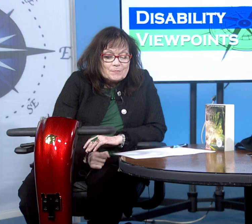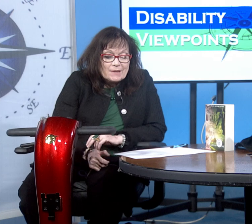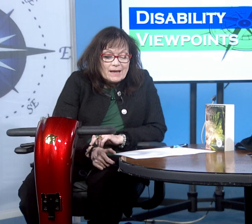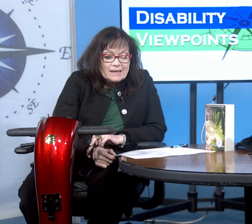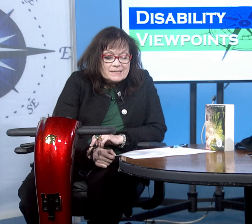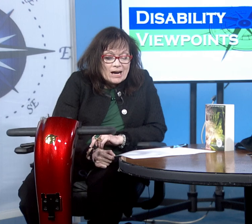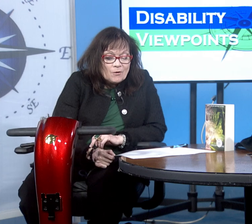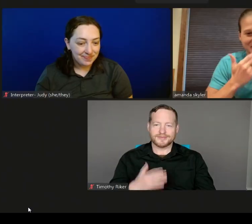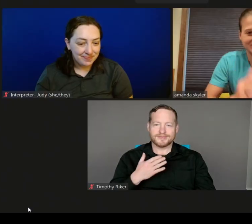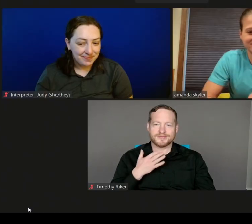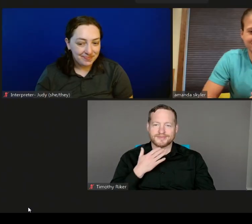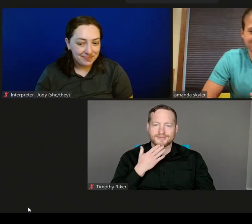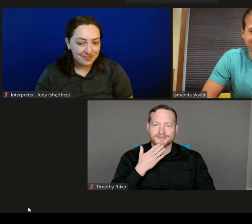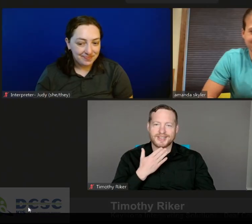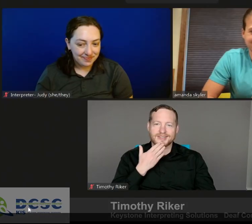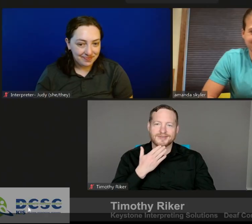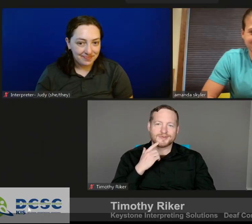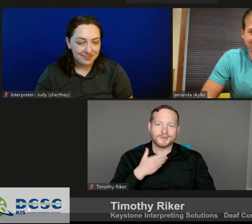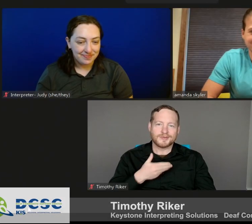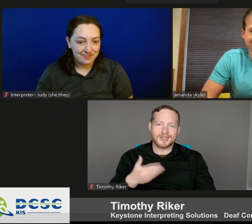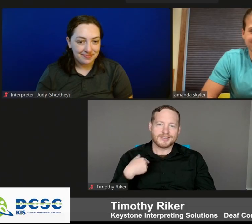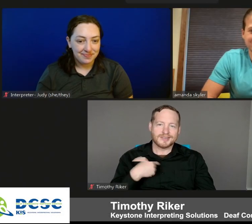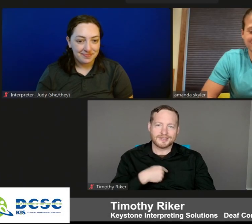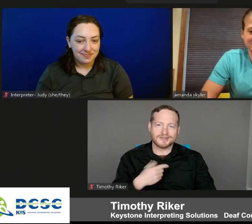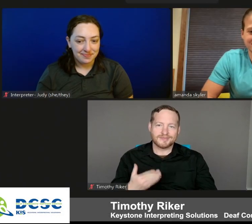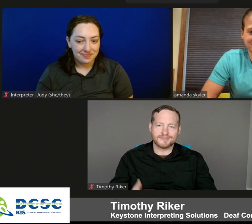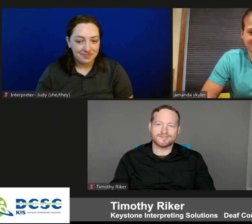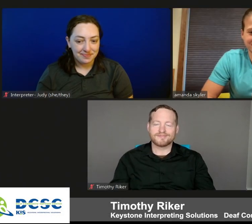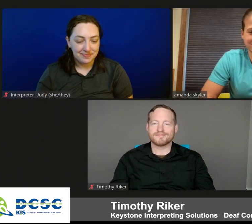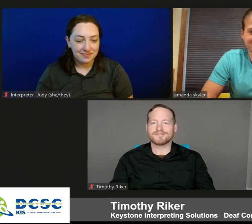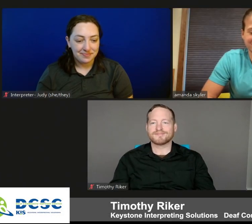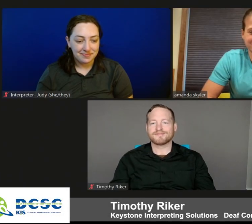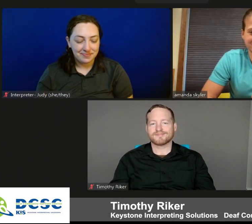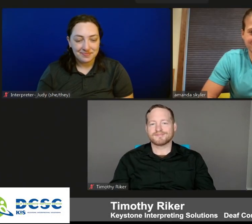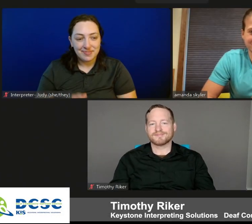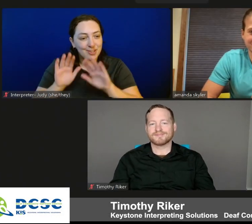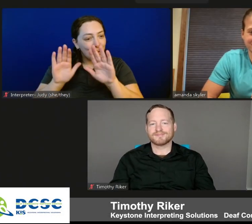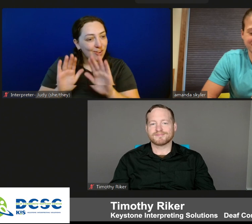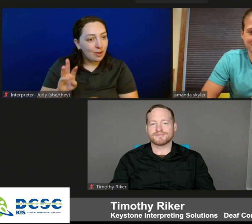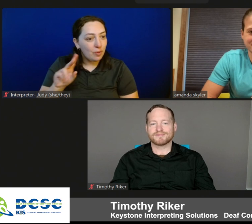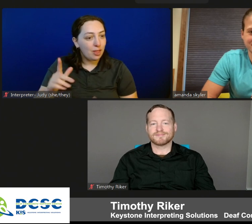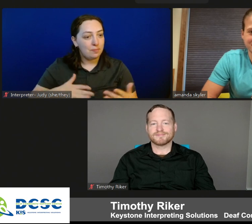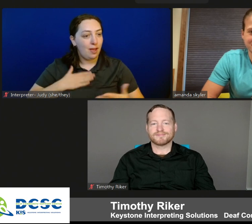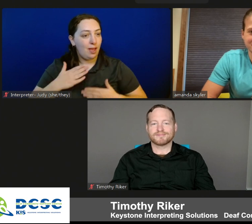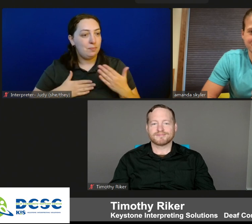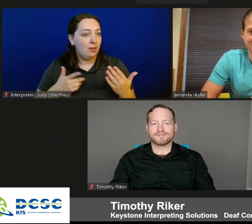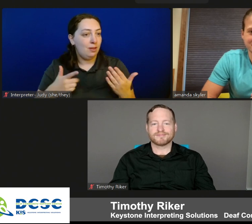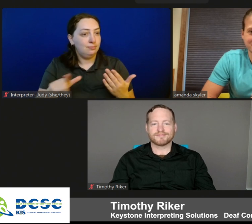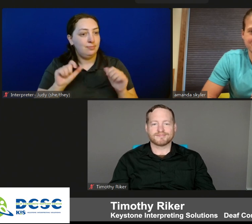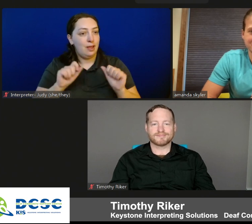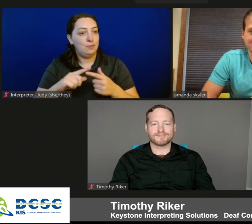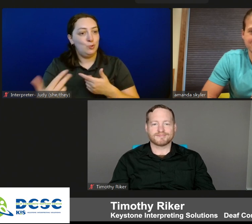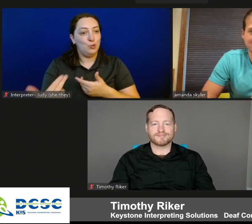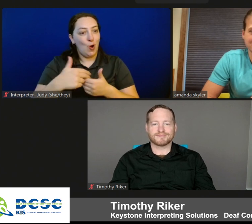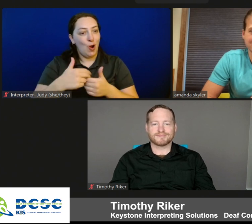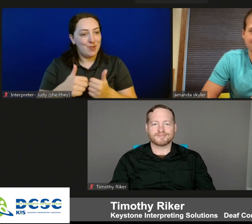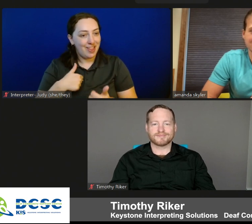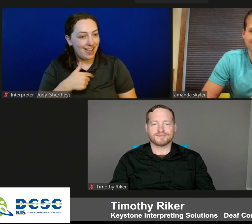now thank you thank you for having us great well I'm so glad you were able to come by and um via zoom